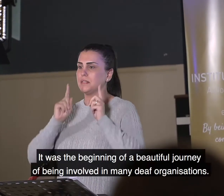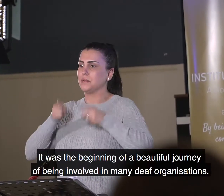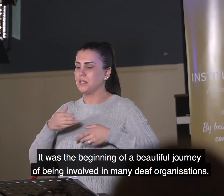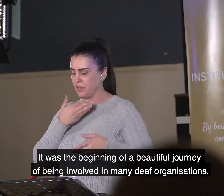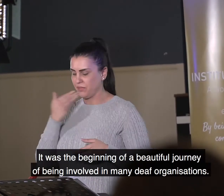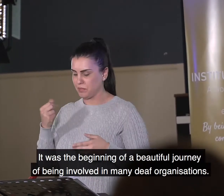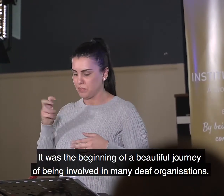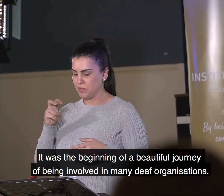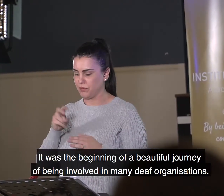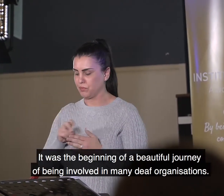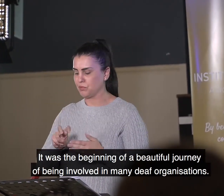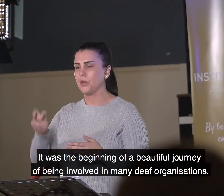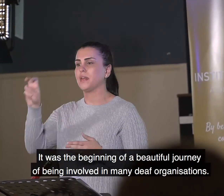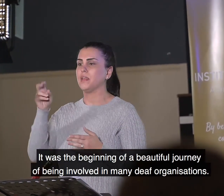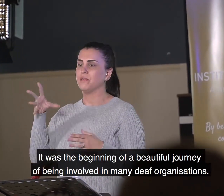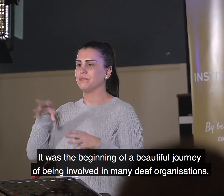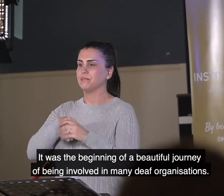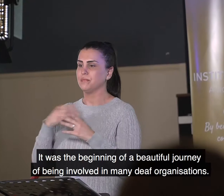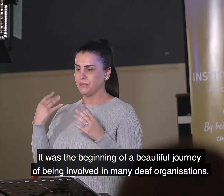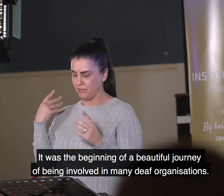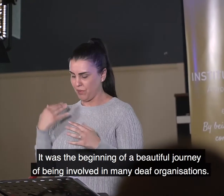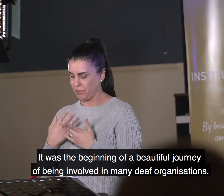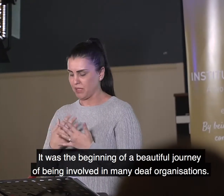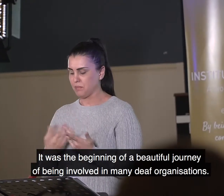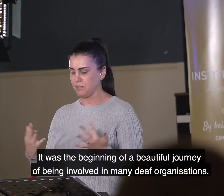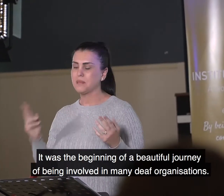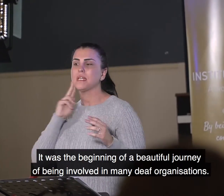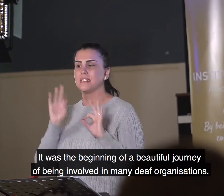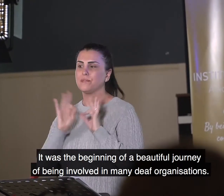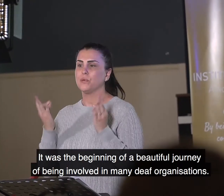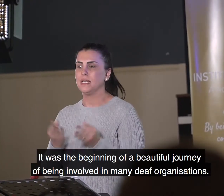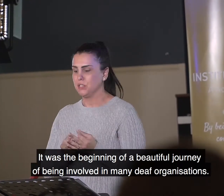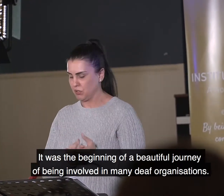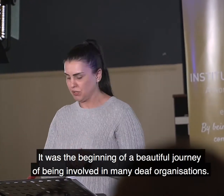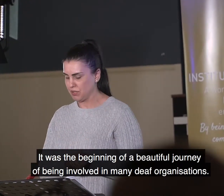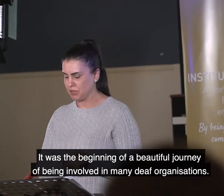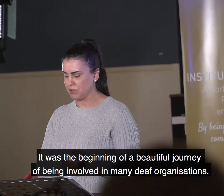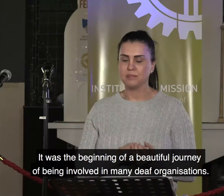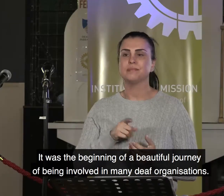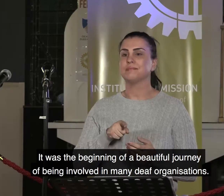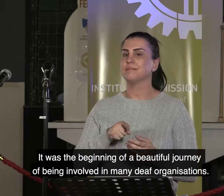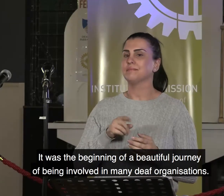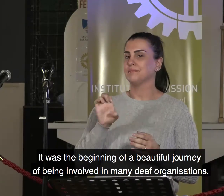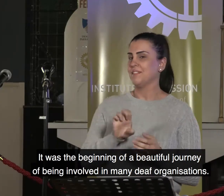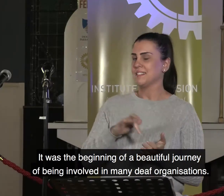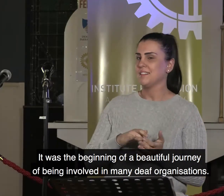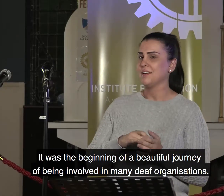It was the beginning of a beautiful journey of being involved in many deaf organisations. The